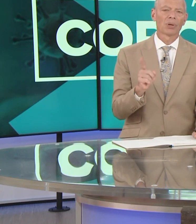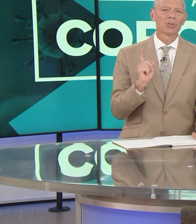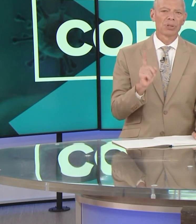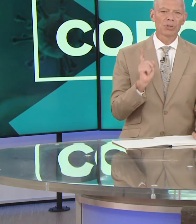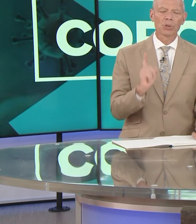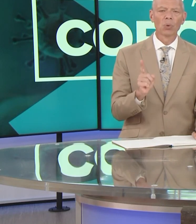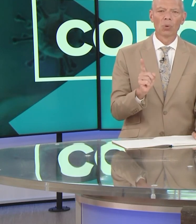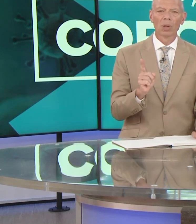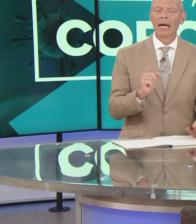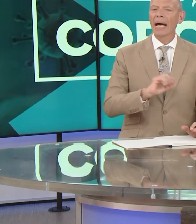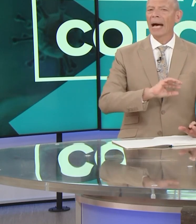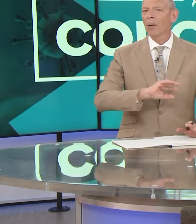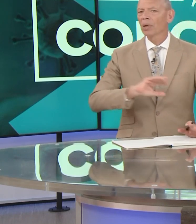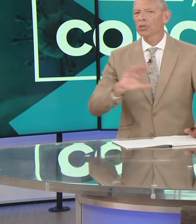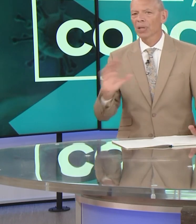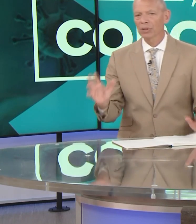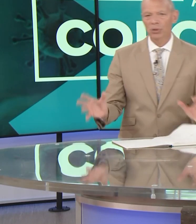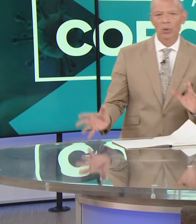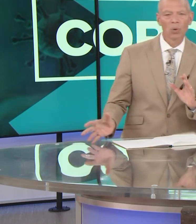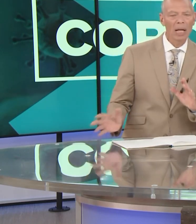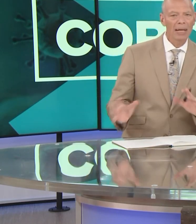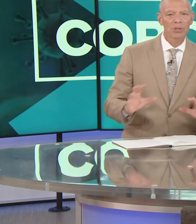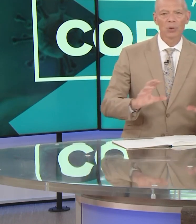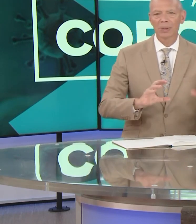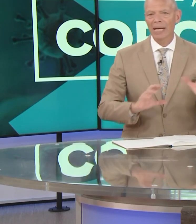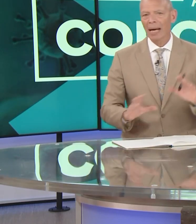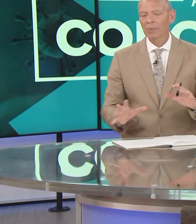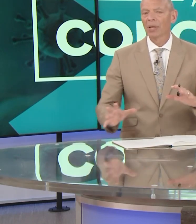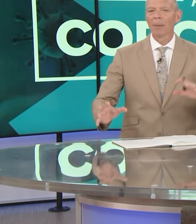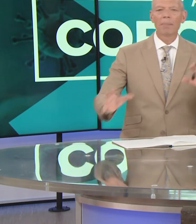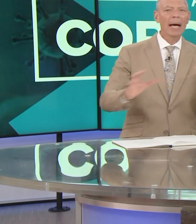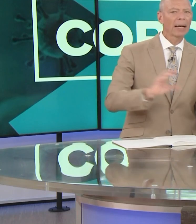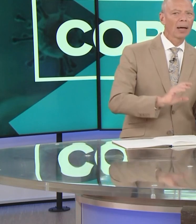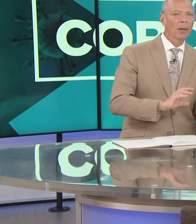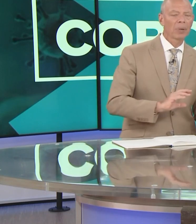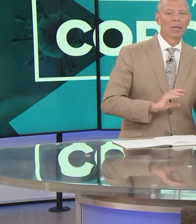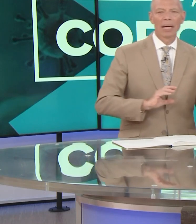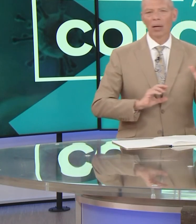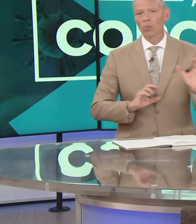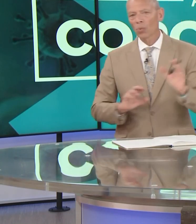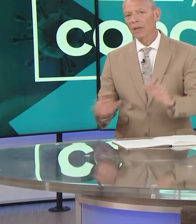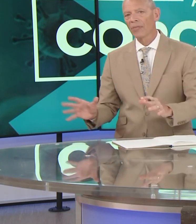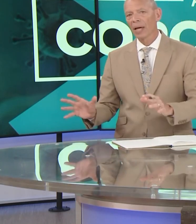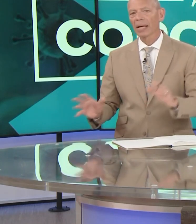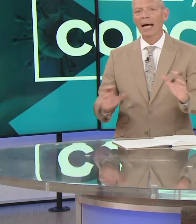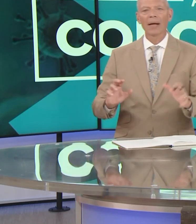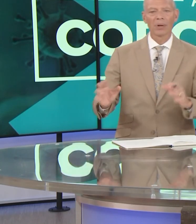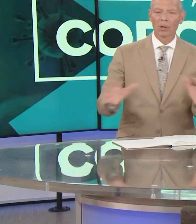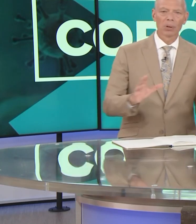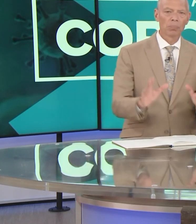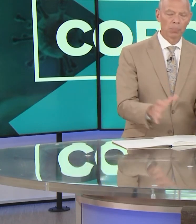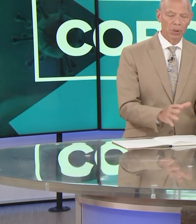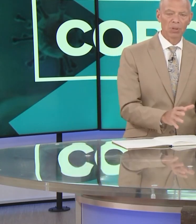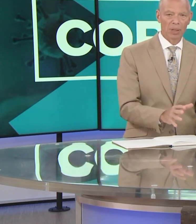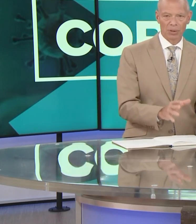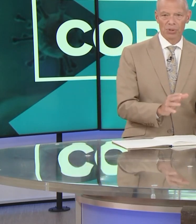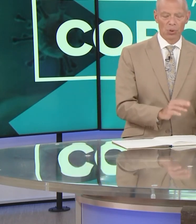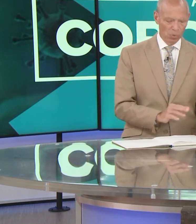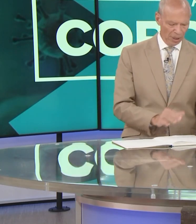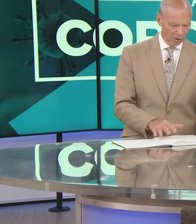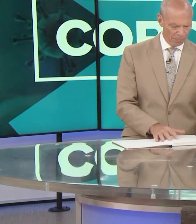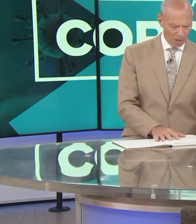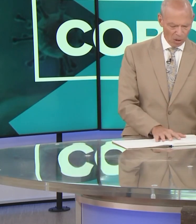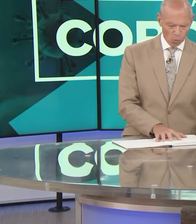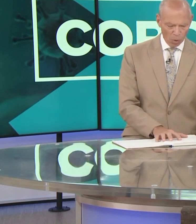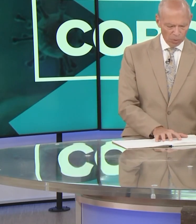case occurs in a school, how much that school has to adapt, back up, and rethink how they're going to conduct their